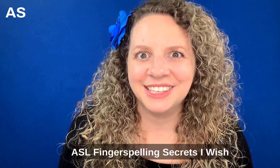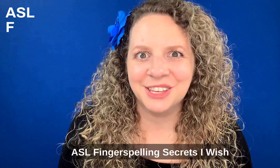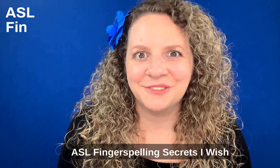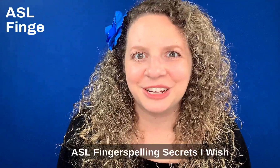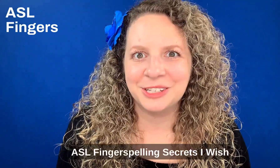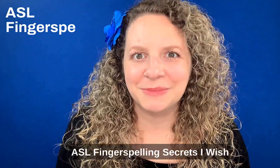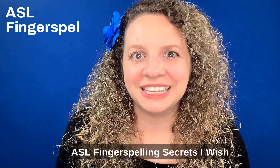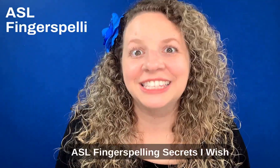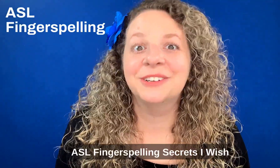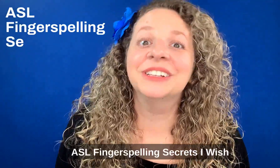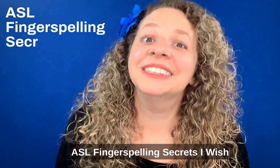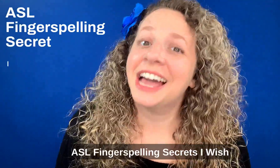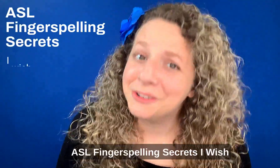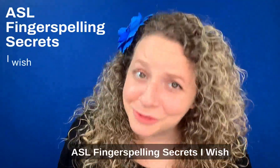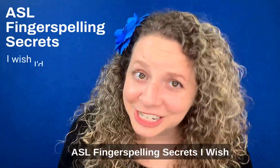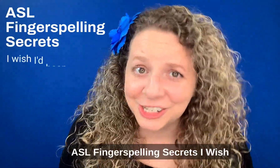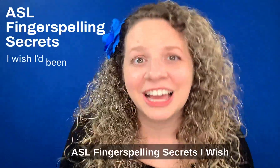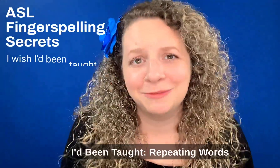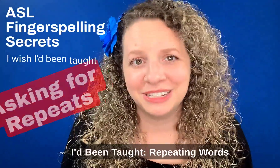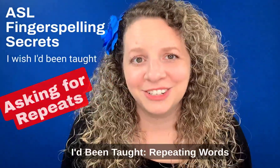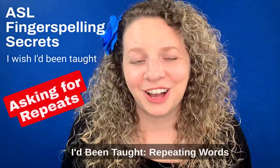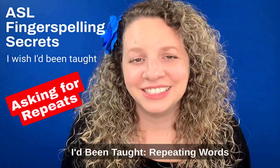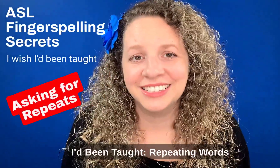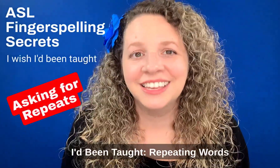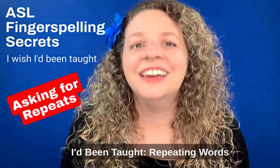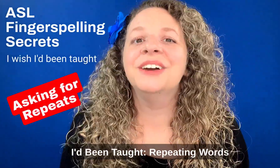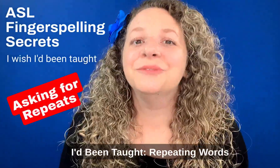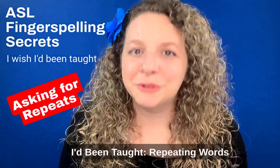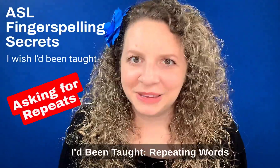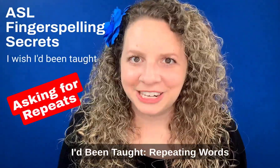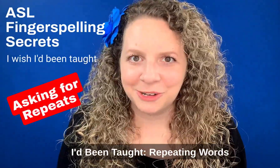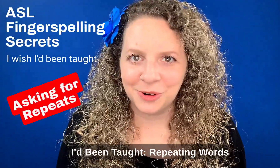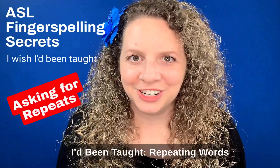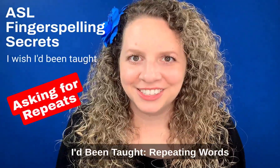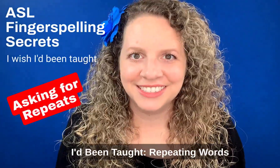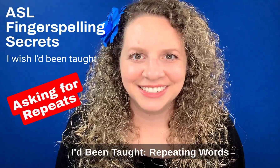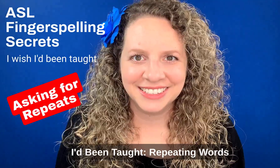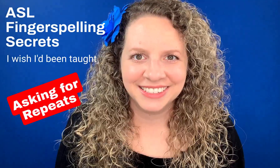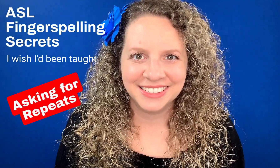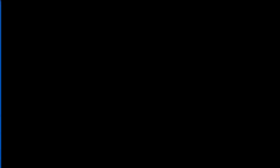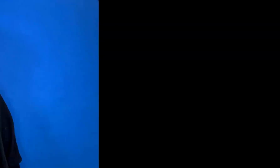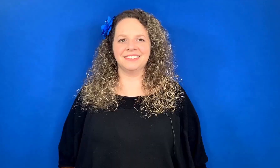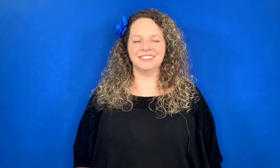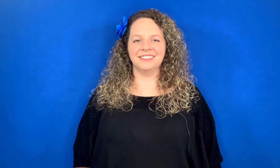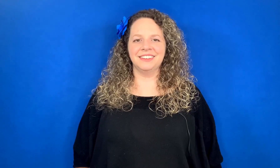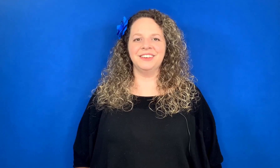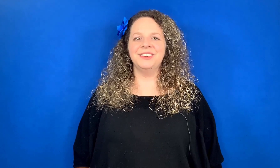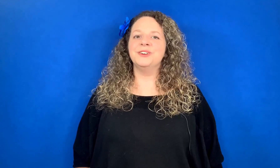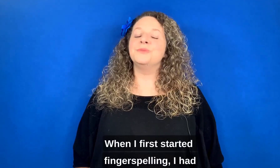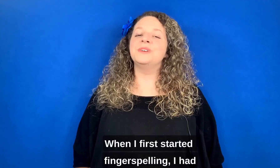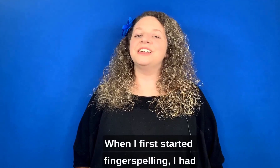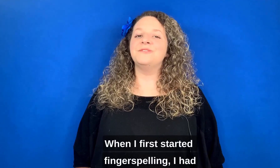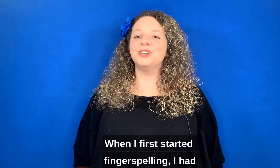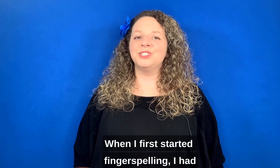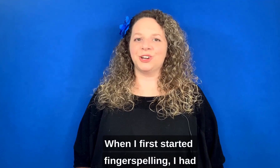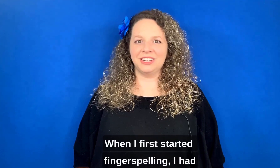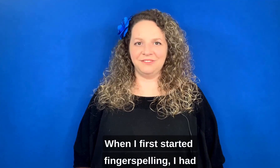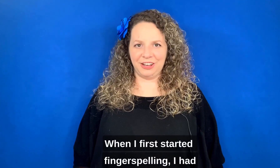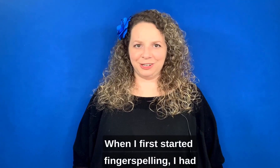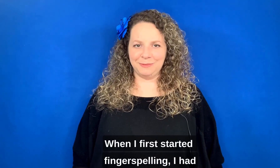ASL fingerspelling secrets I wish I'd been taught. Repeating words. When I first started